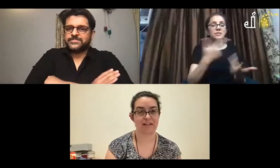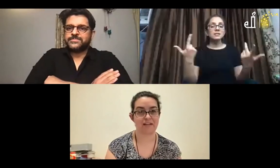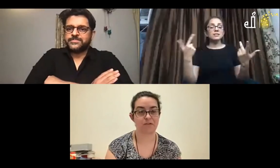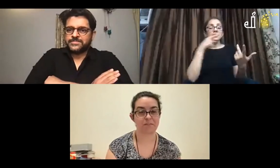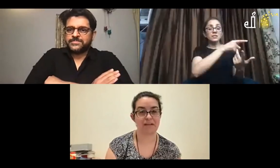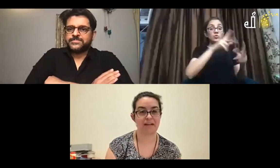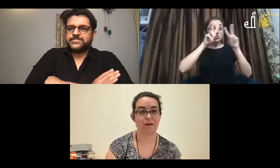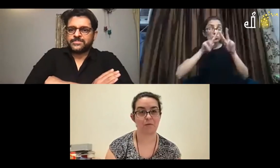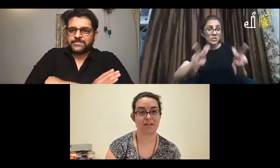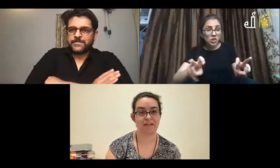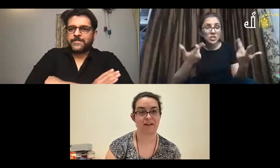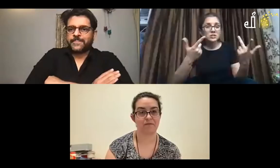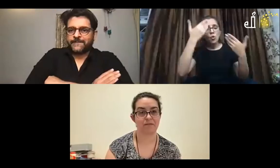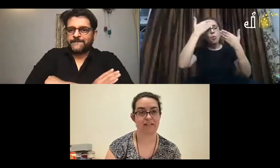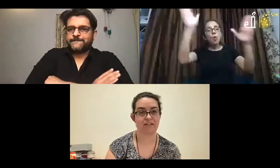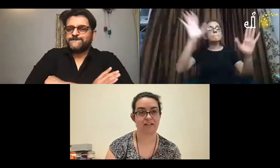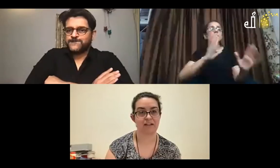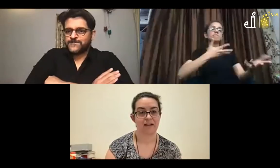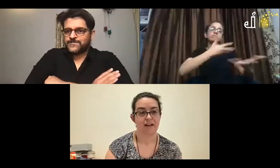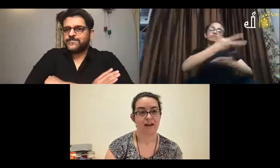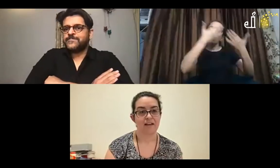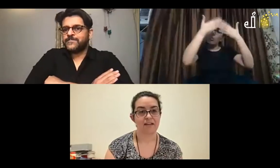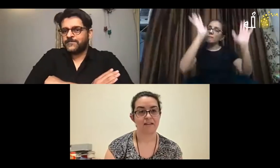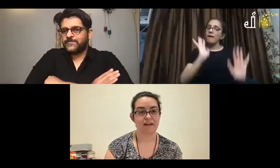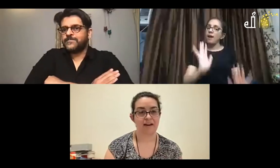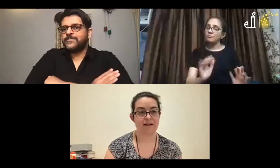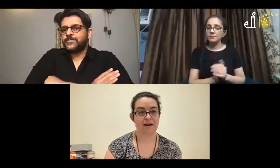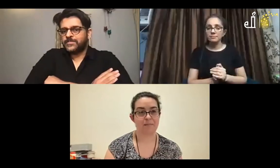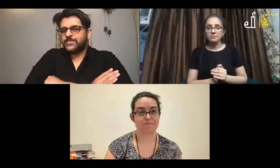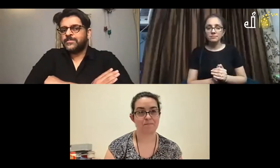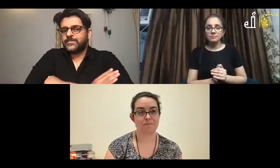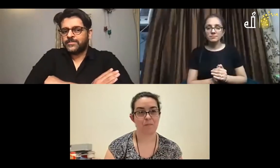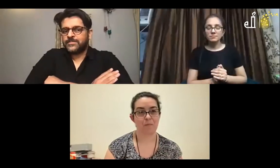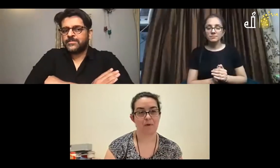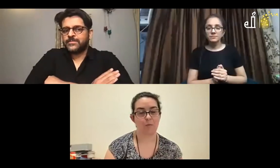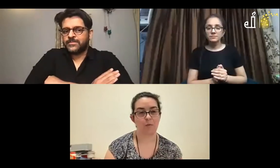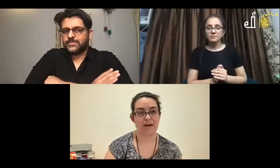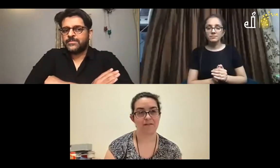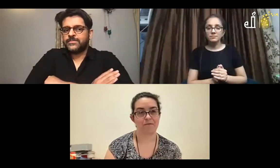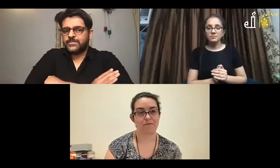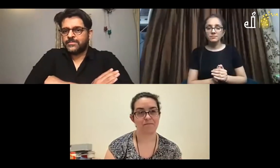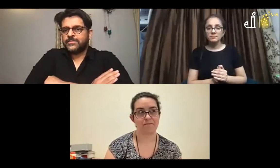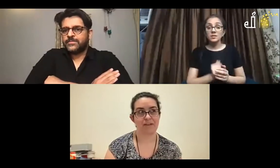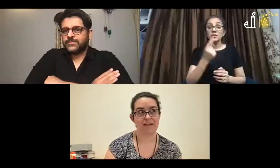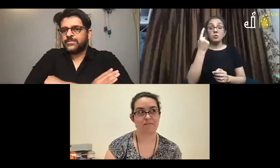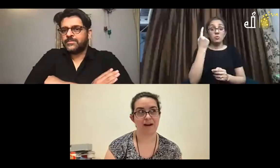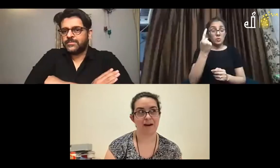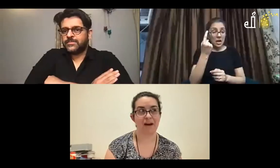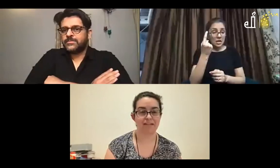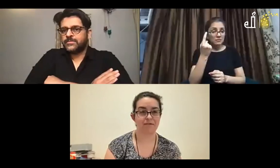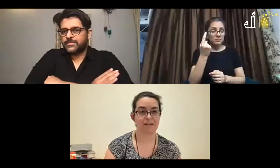research says, or just being open to the conversation. I think that one of